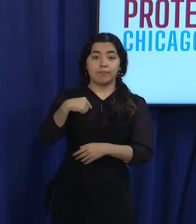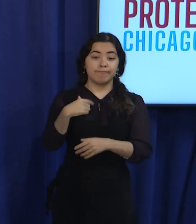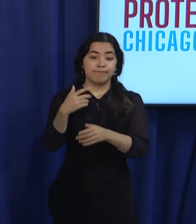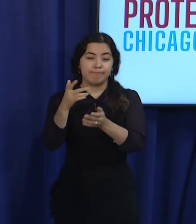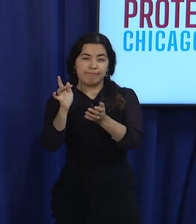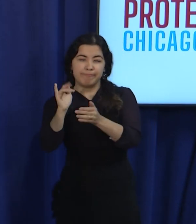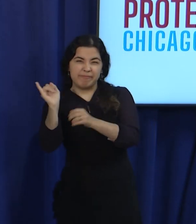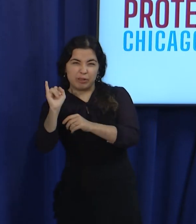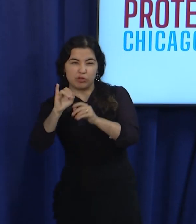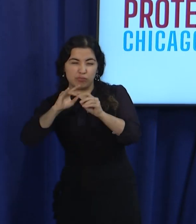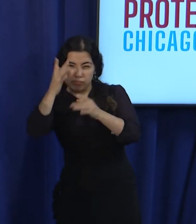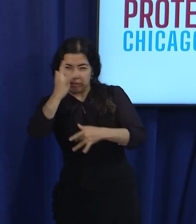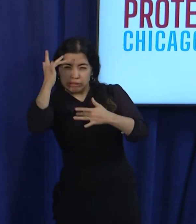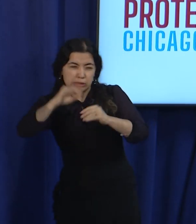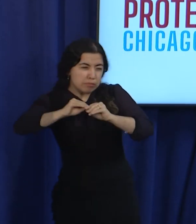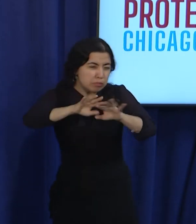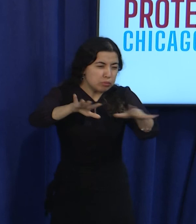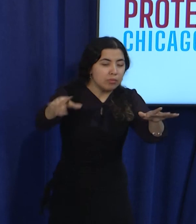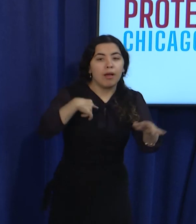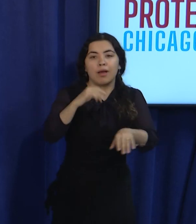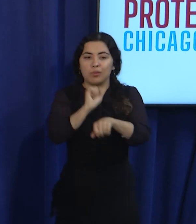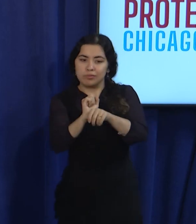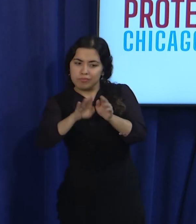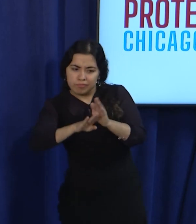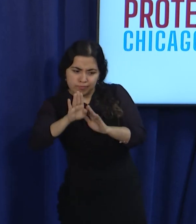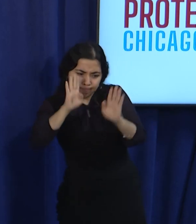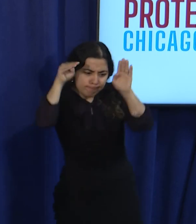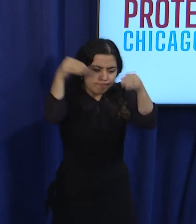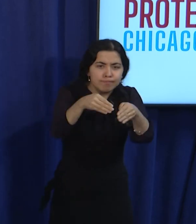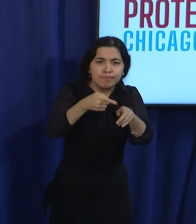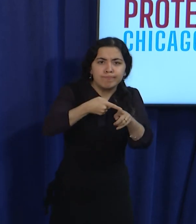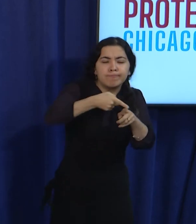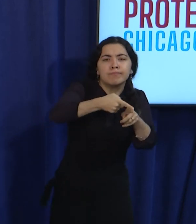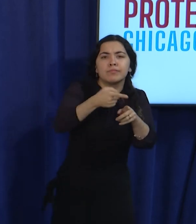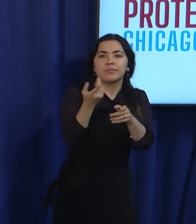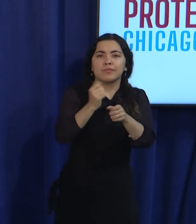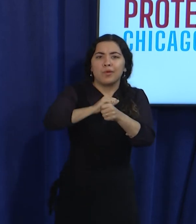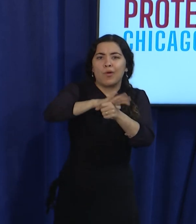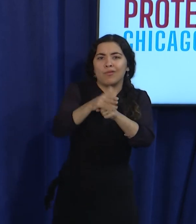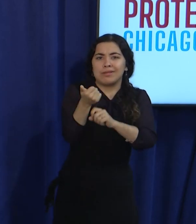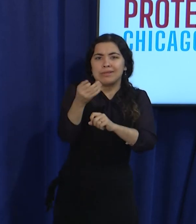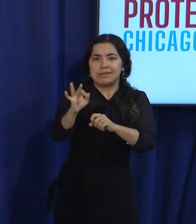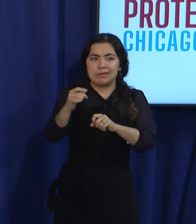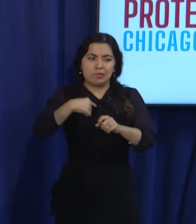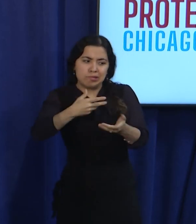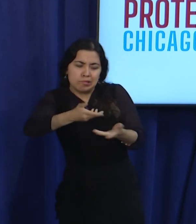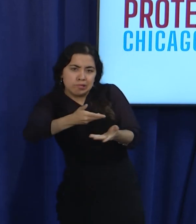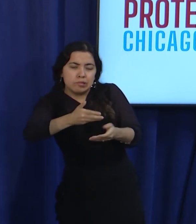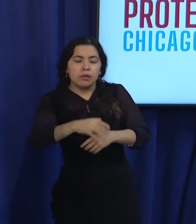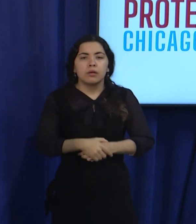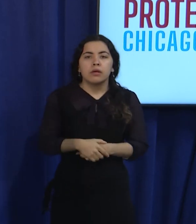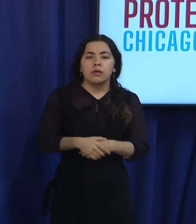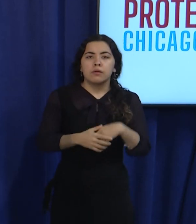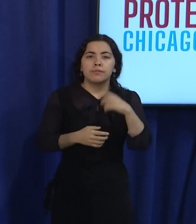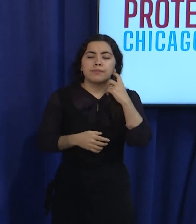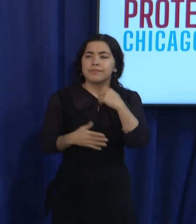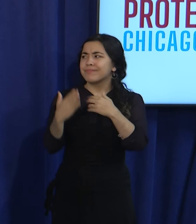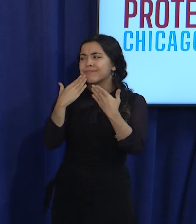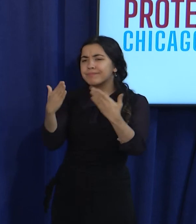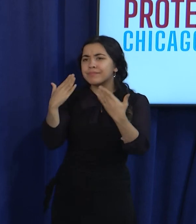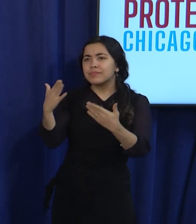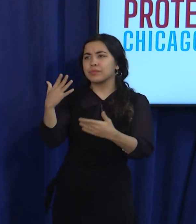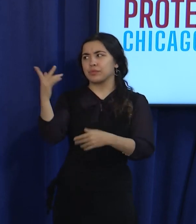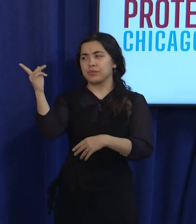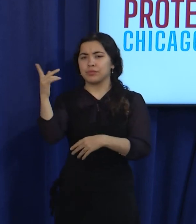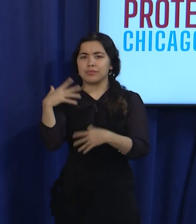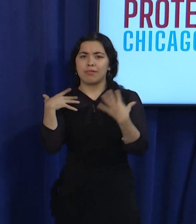where I've been seeing patients and working on COVID-19 response. And first, I want to thank our health commissioner and our mayor for all of their